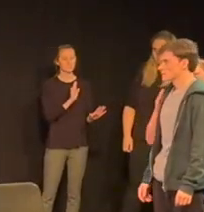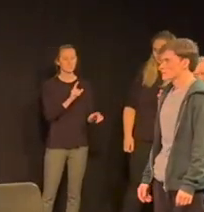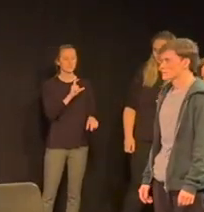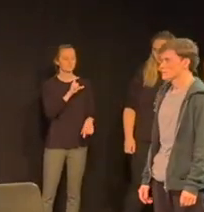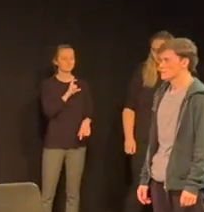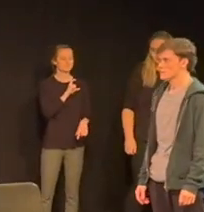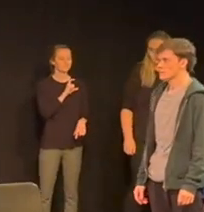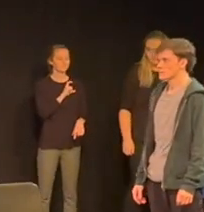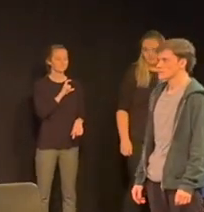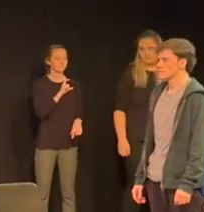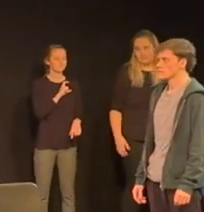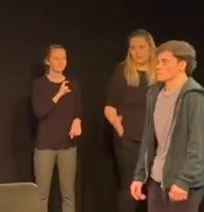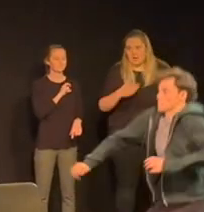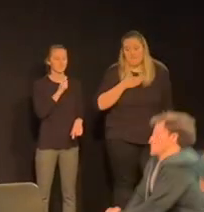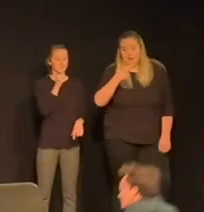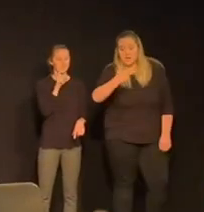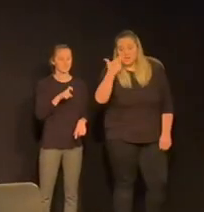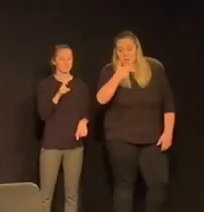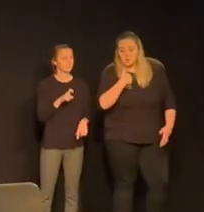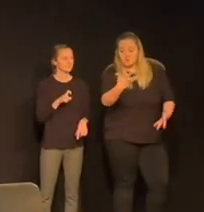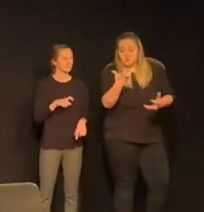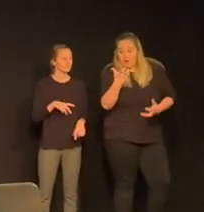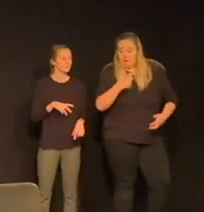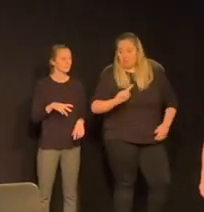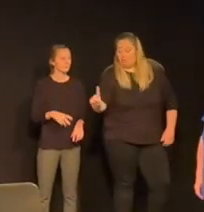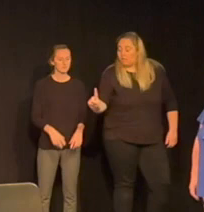police. You want me to get my gun?